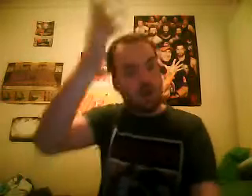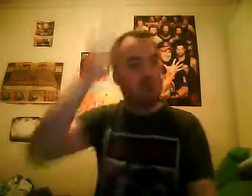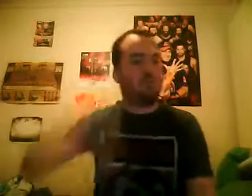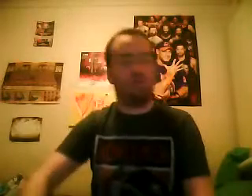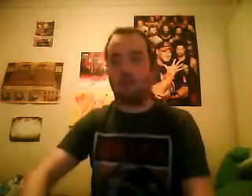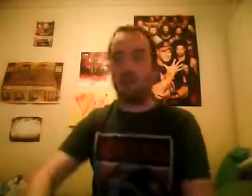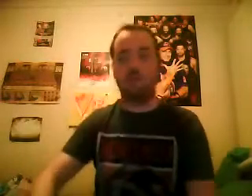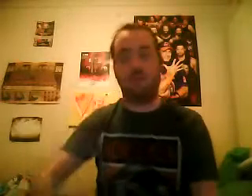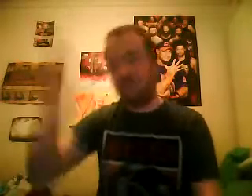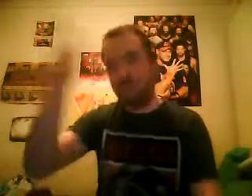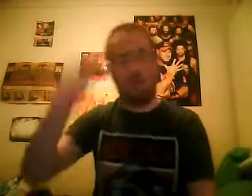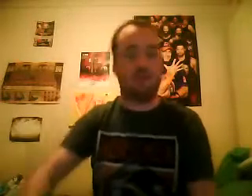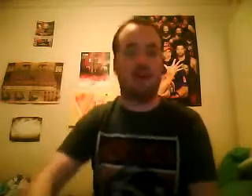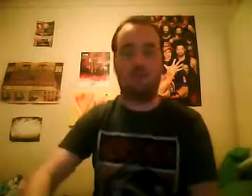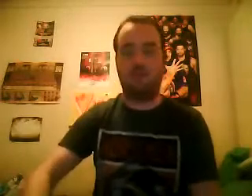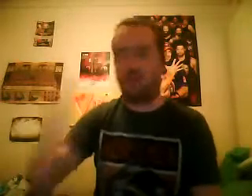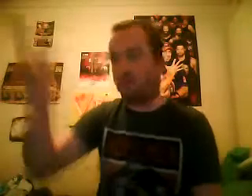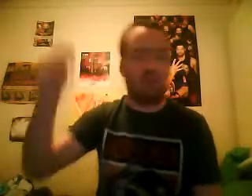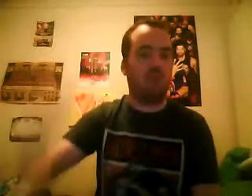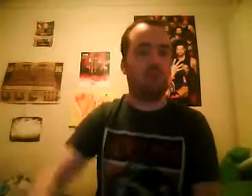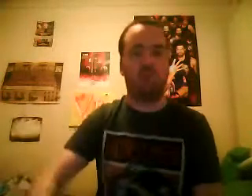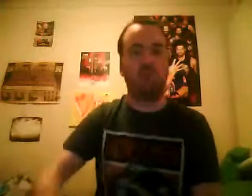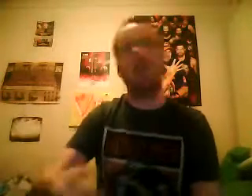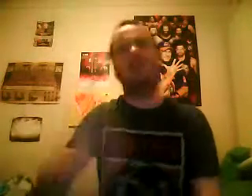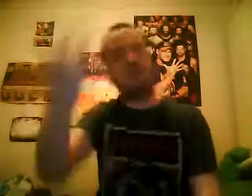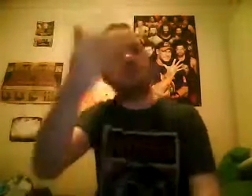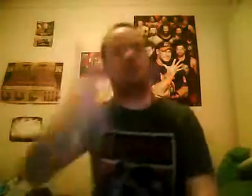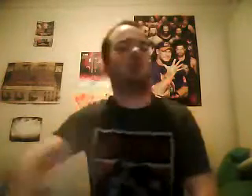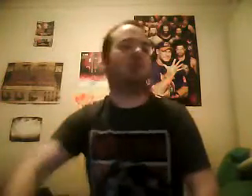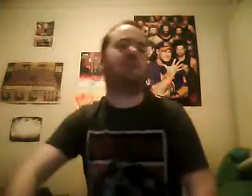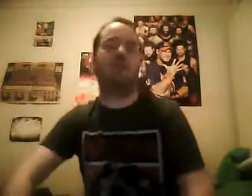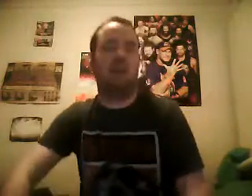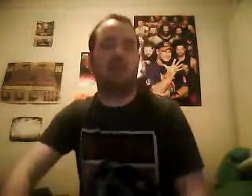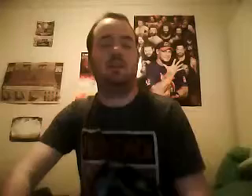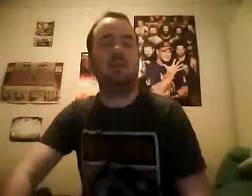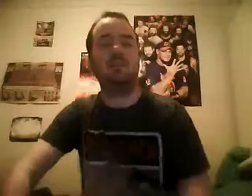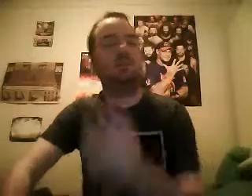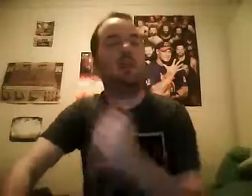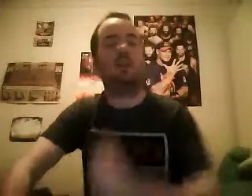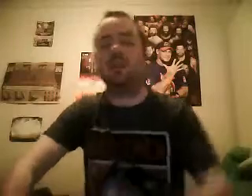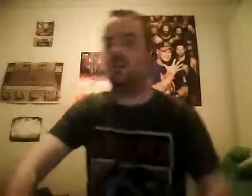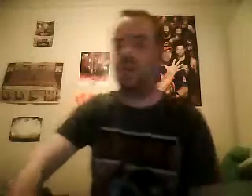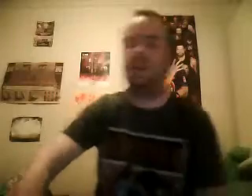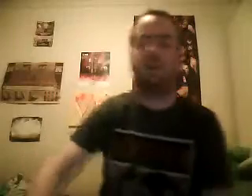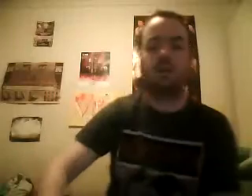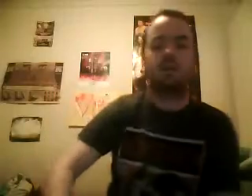Elias is a joke because he won this championship, but he's a joke anyway. He's a joke anyway.